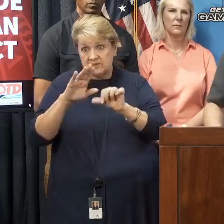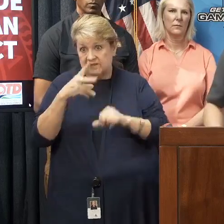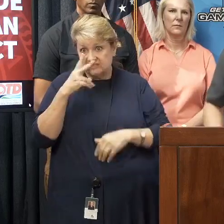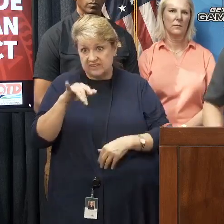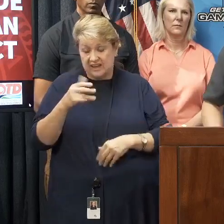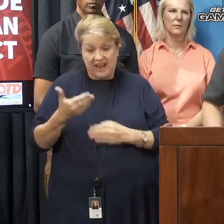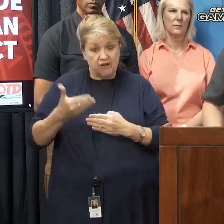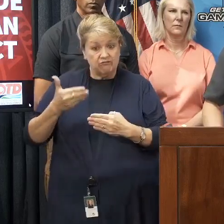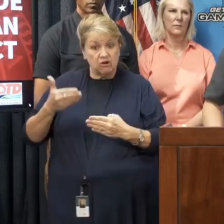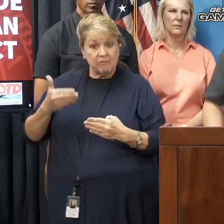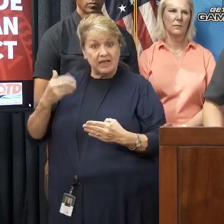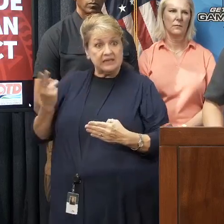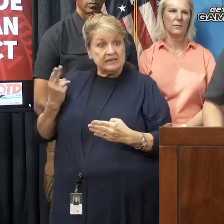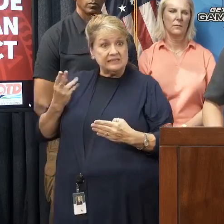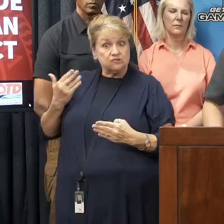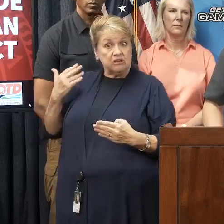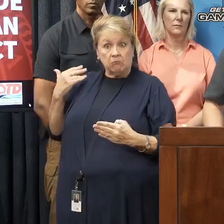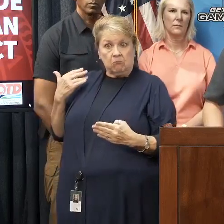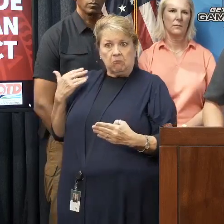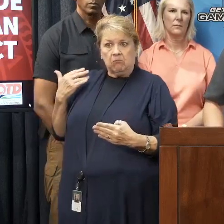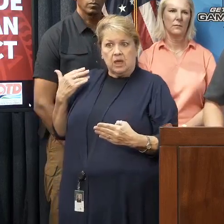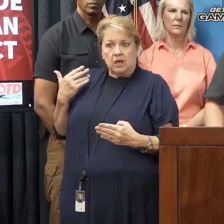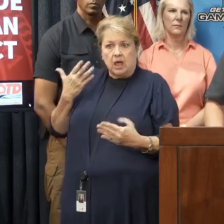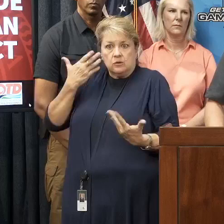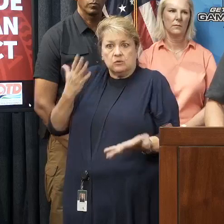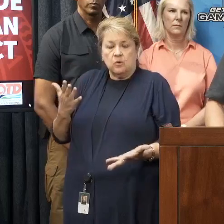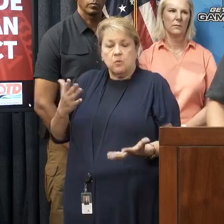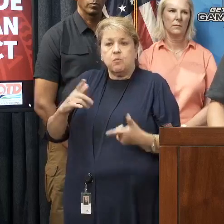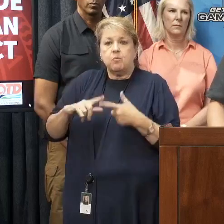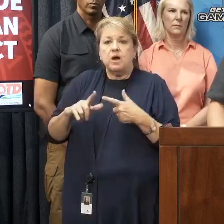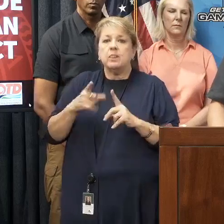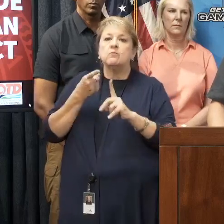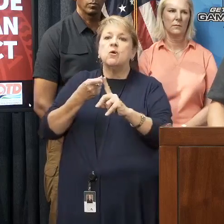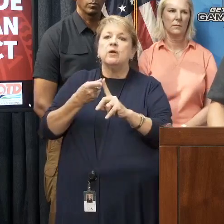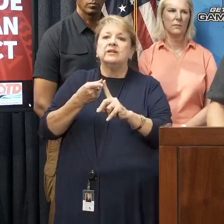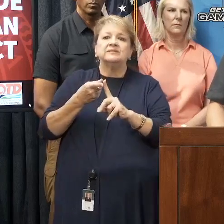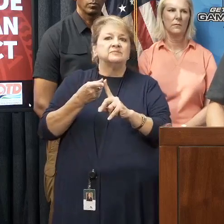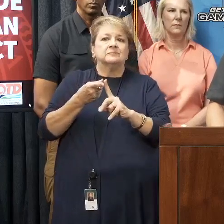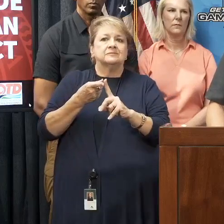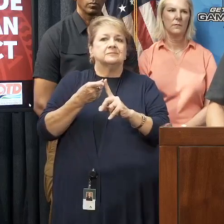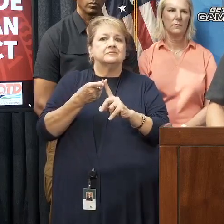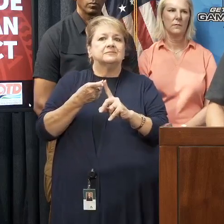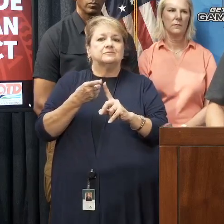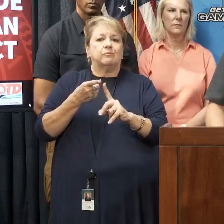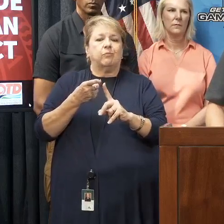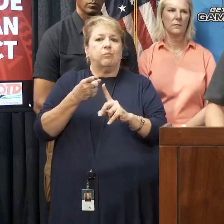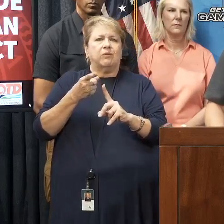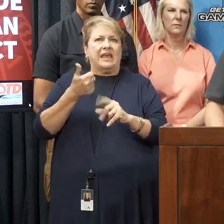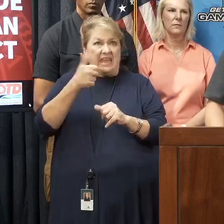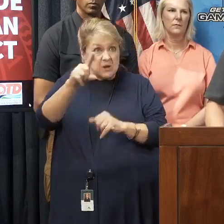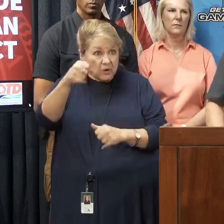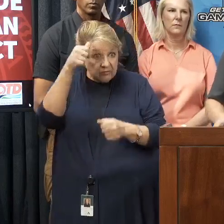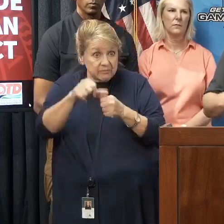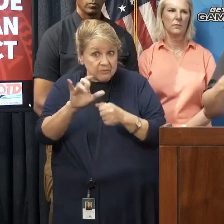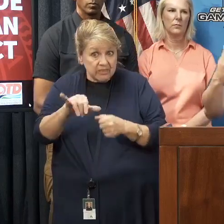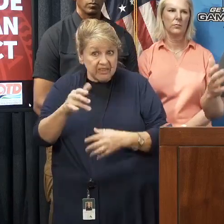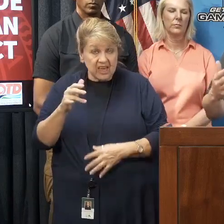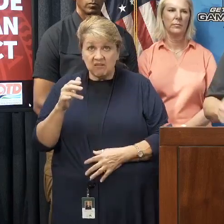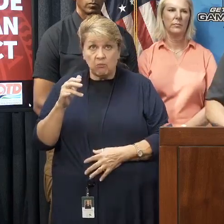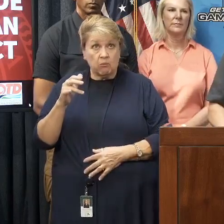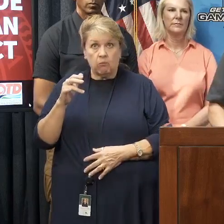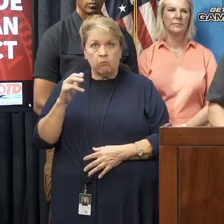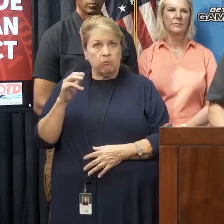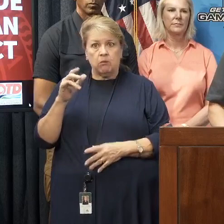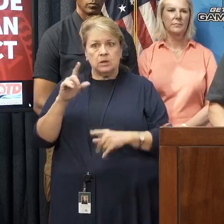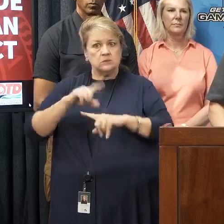that goes, but I think the point is that it's somewhat unprecedented in recent memory for all of us, which is why we need to